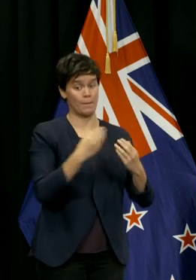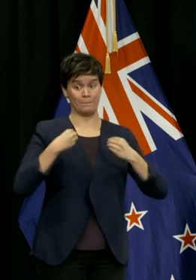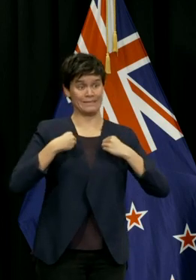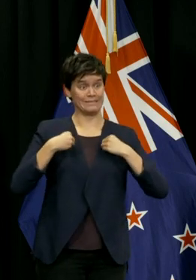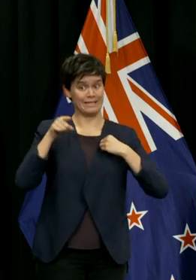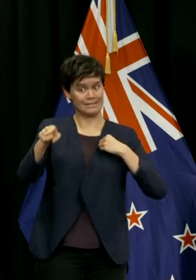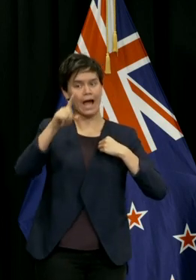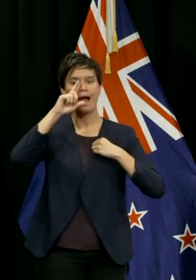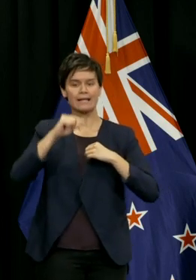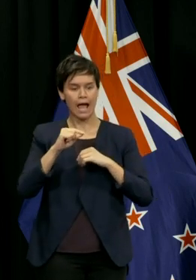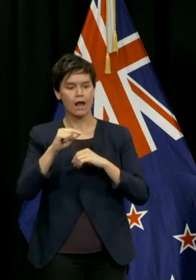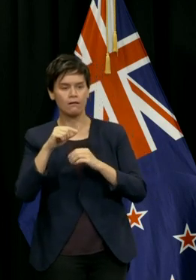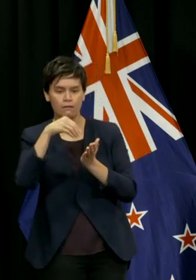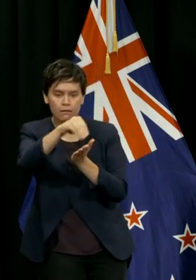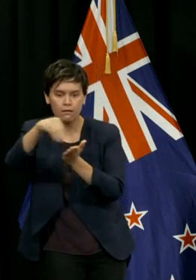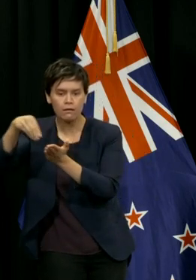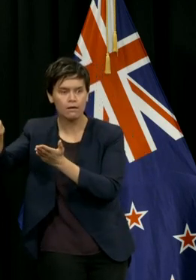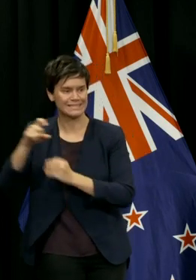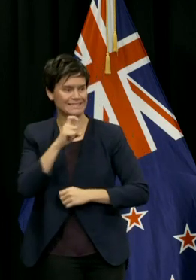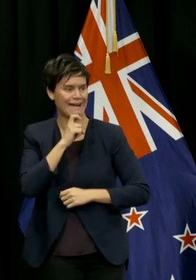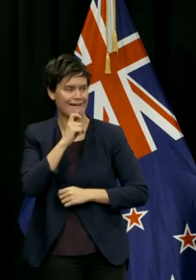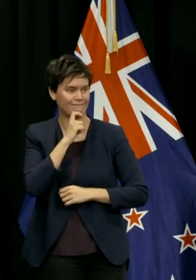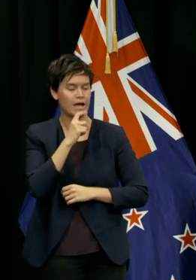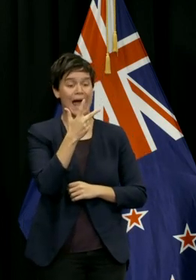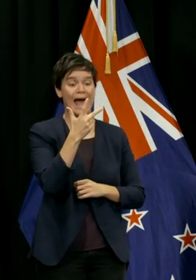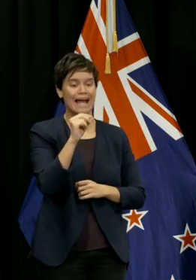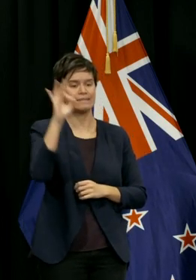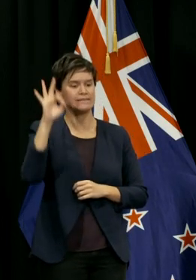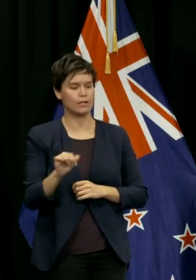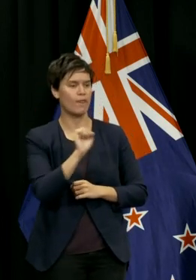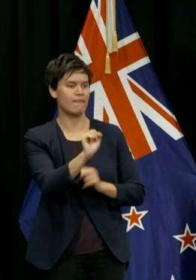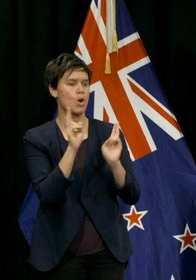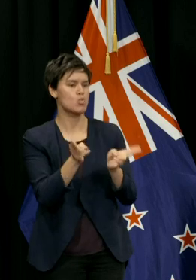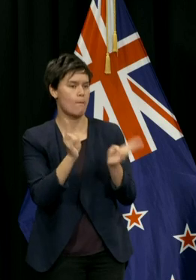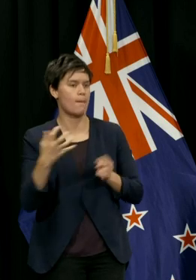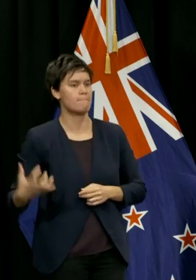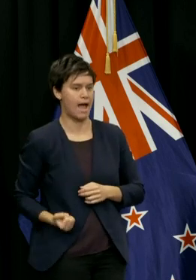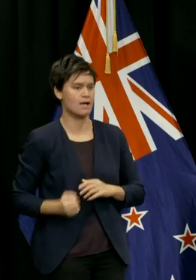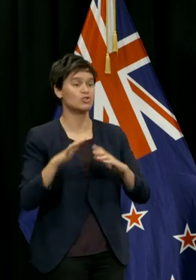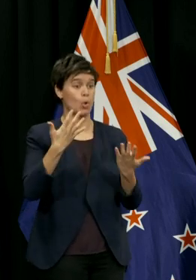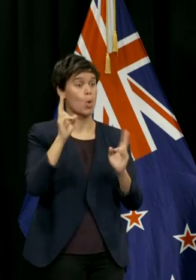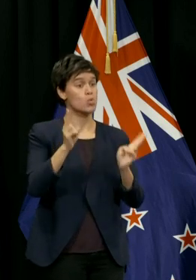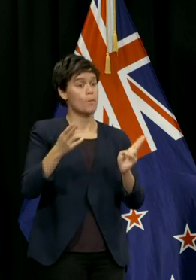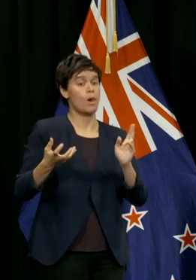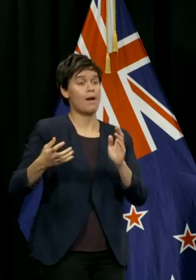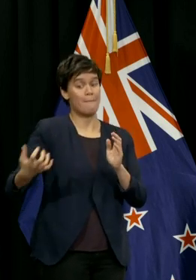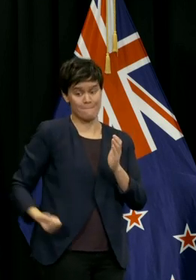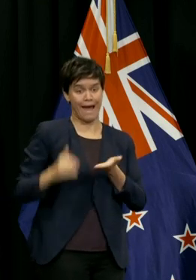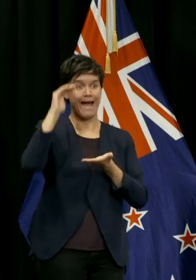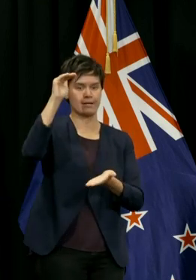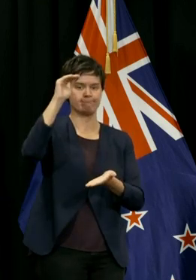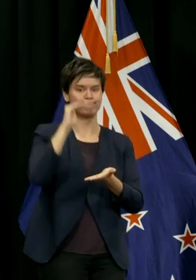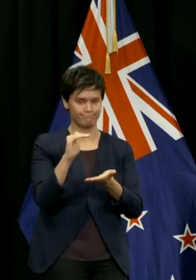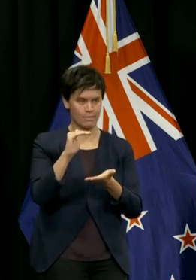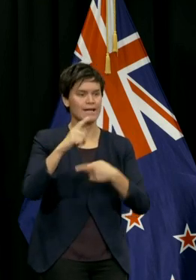employees 80% of their income. But acknowledging that this is best endeavours, let me be very clear. We